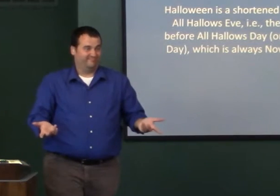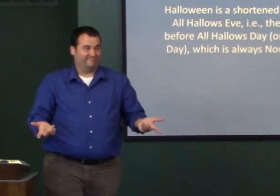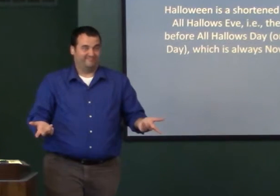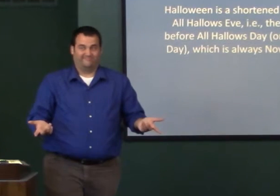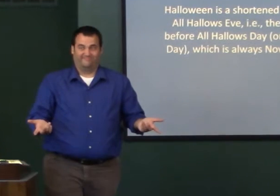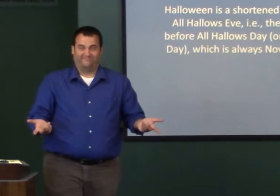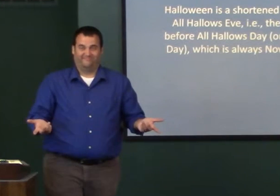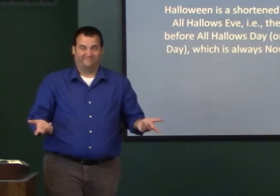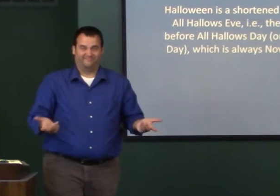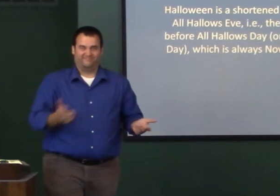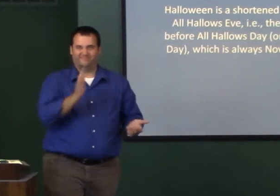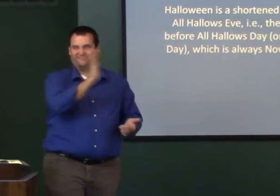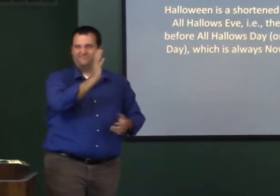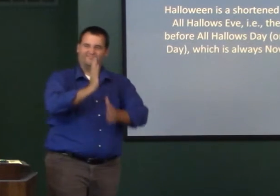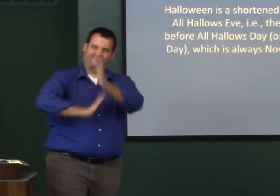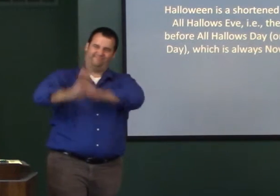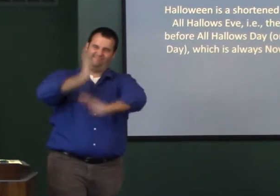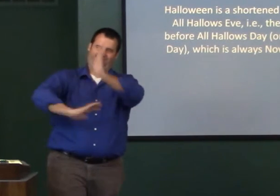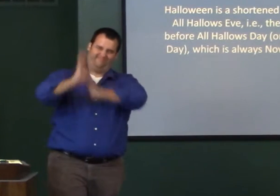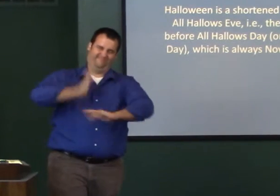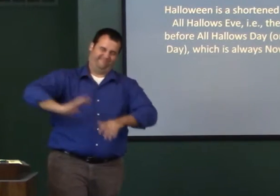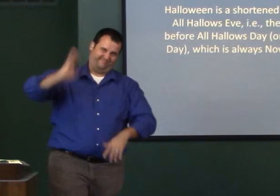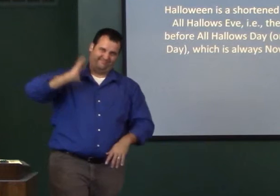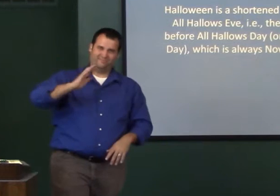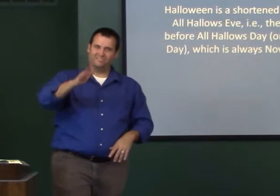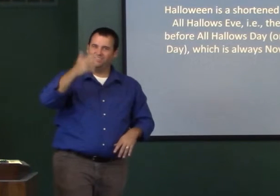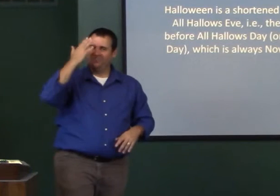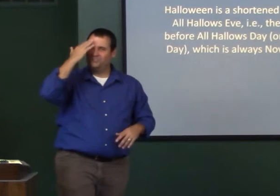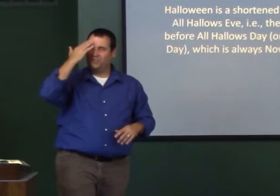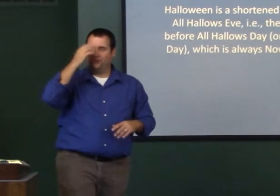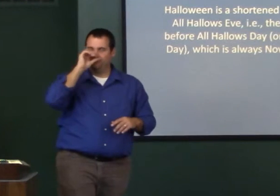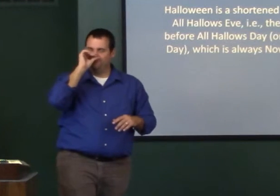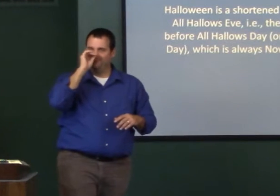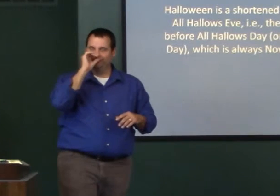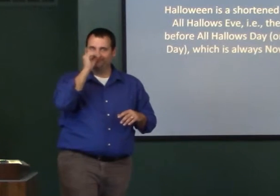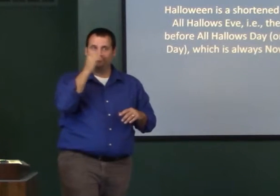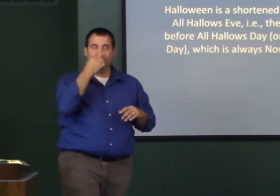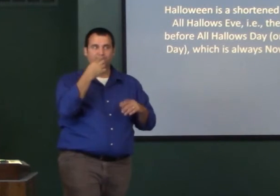his story was right. It's a long time ago, you know,